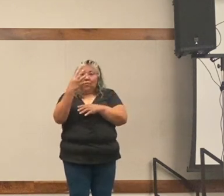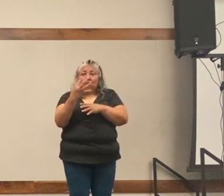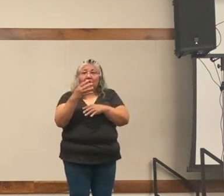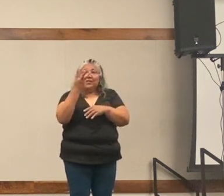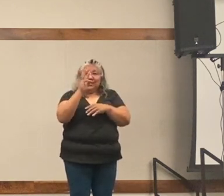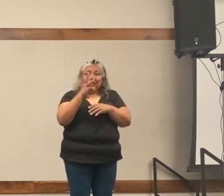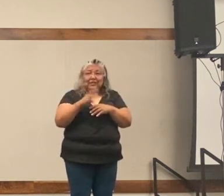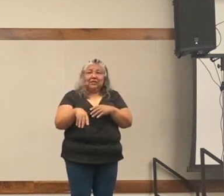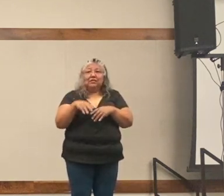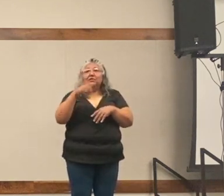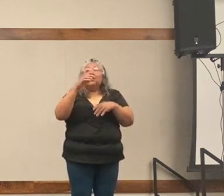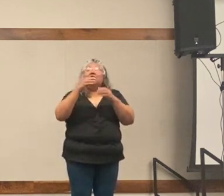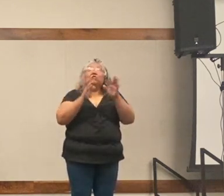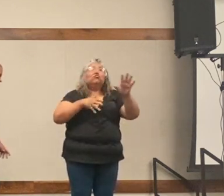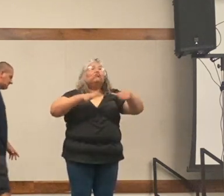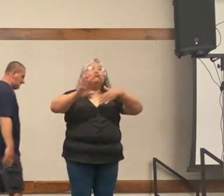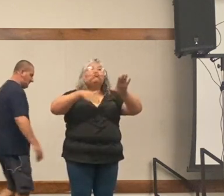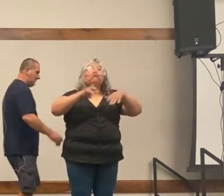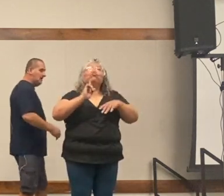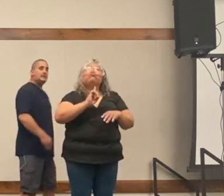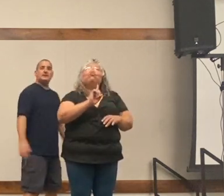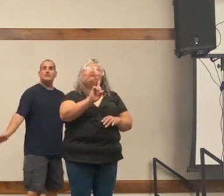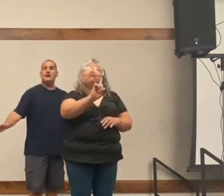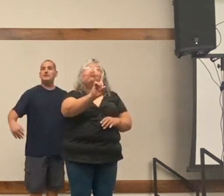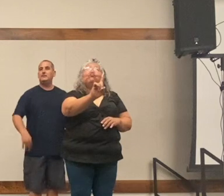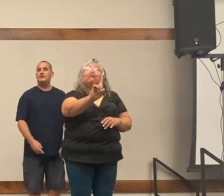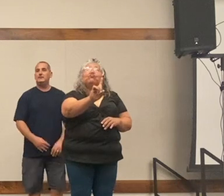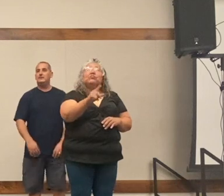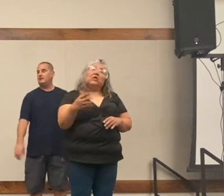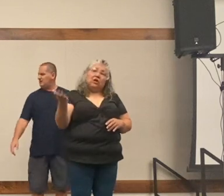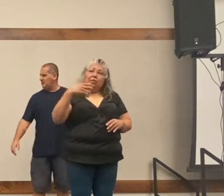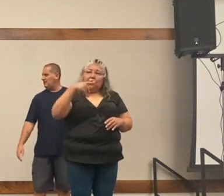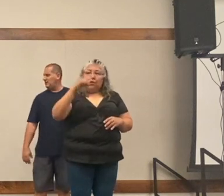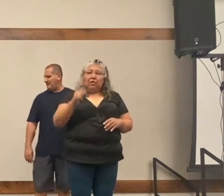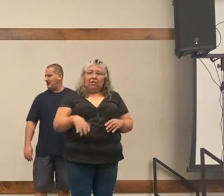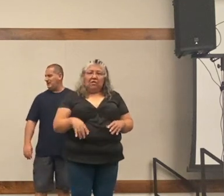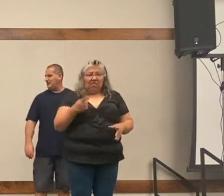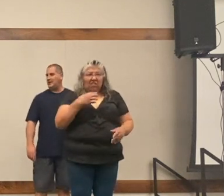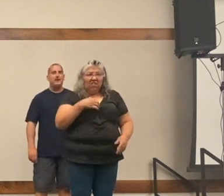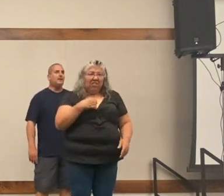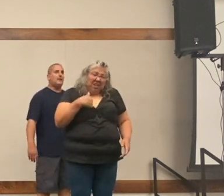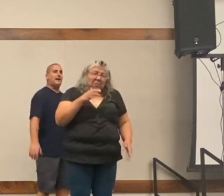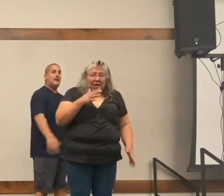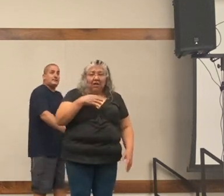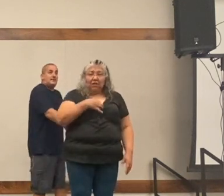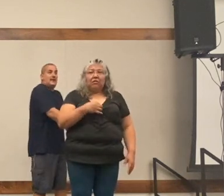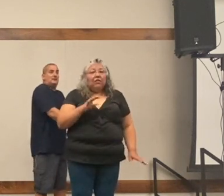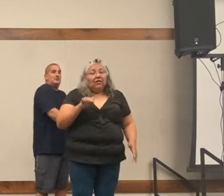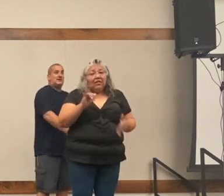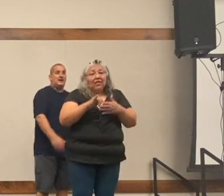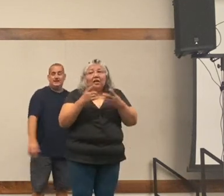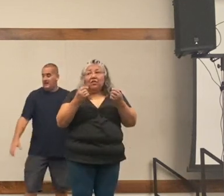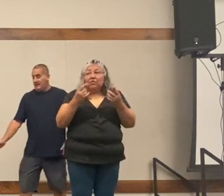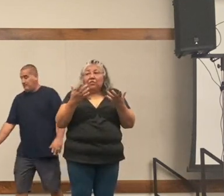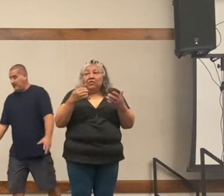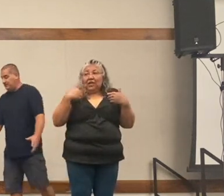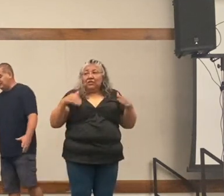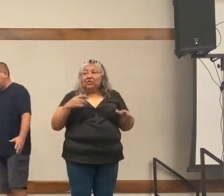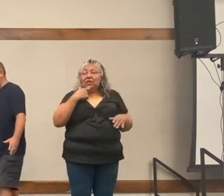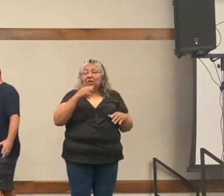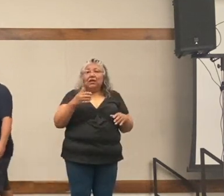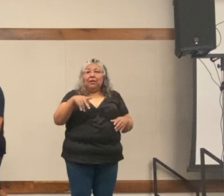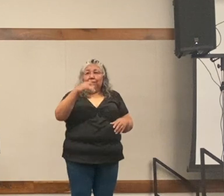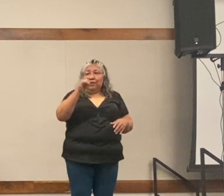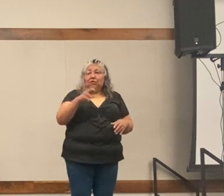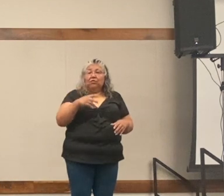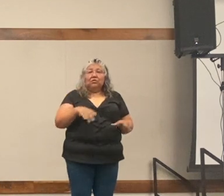16. Pass those dudes. He's like, come on, Peter, what are you doing? Are you hungry? I'm kind of hungry. hungry, right? And that's what the angel's saying. And Peter's just